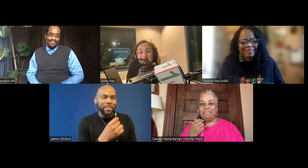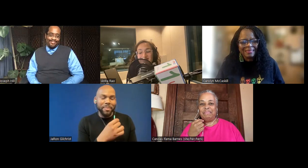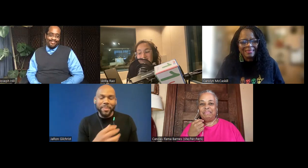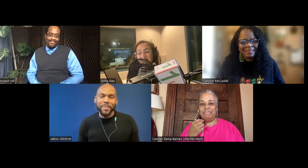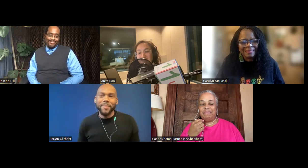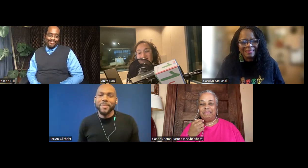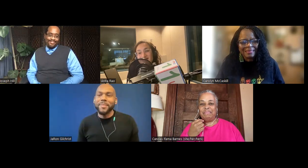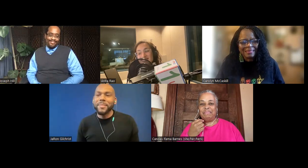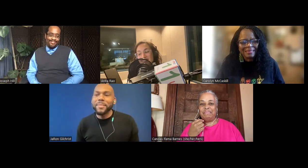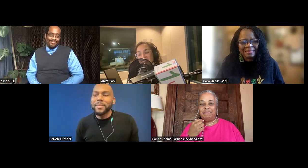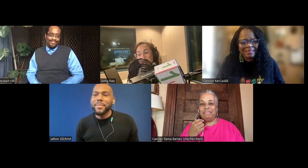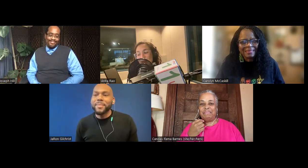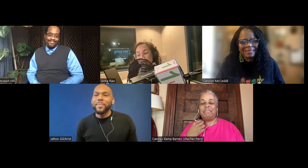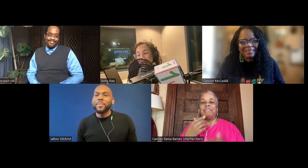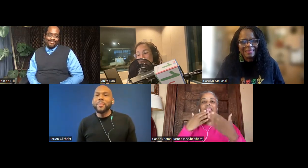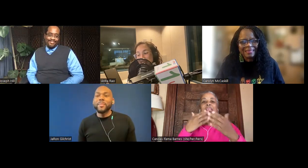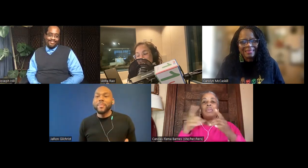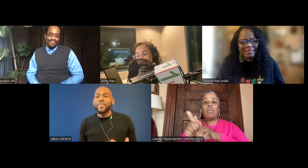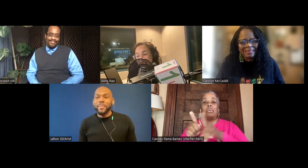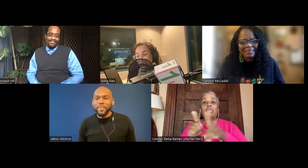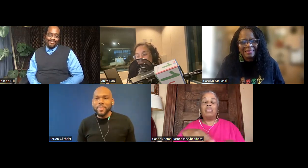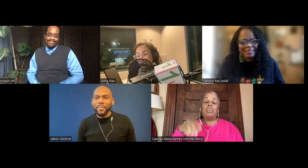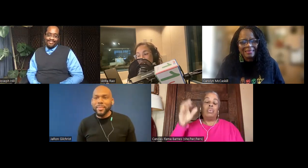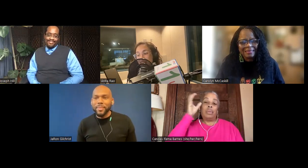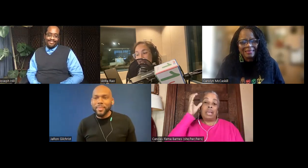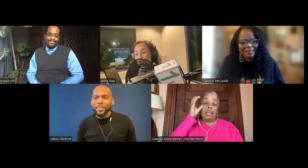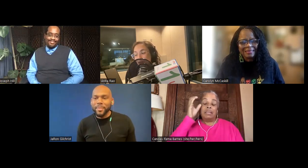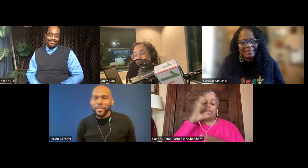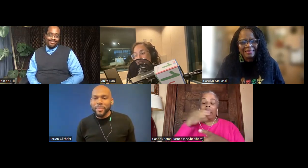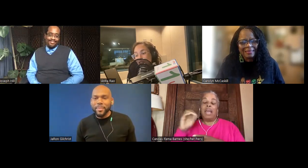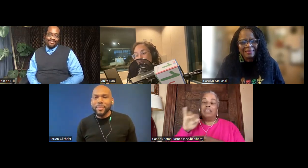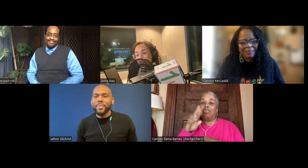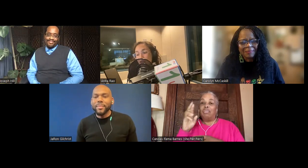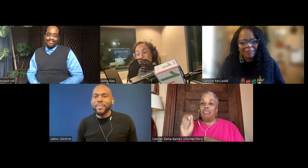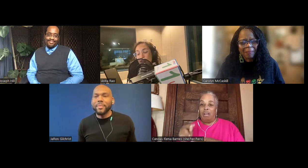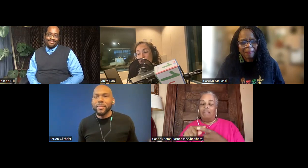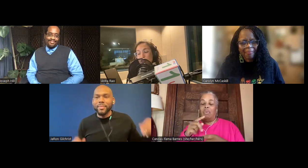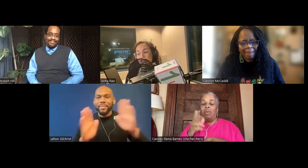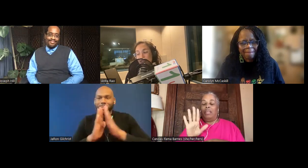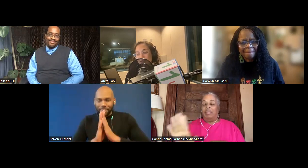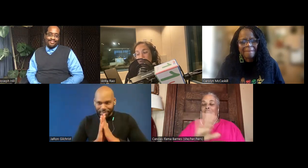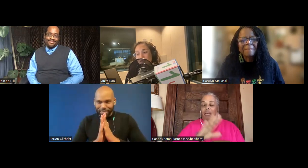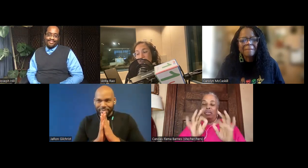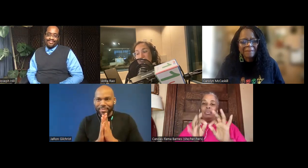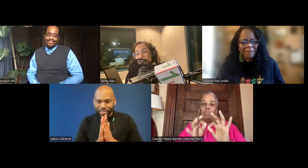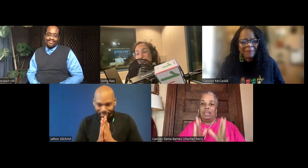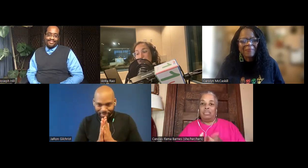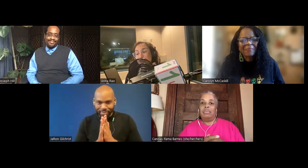you. Thank you also to Candas, Ifama Barnes, and JaRon Gilchrist for their interpretation. You can find out